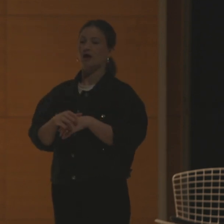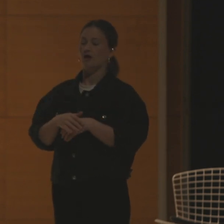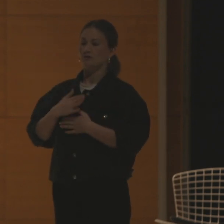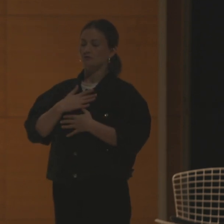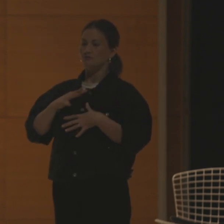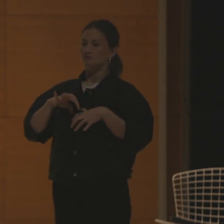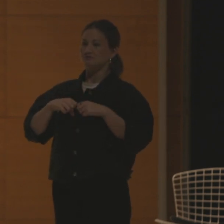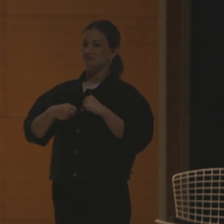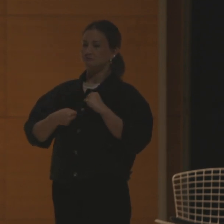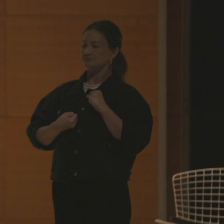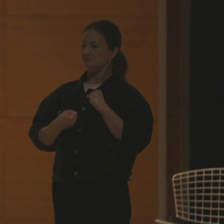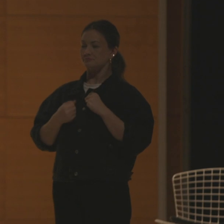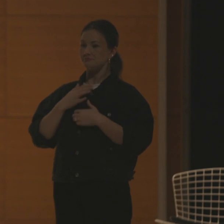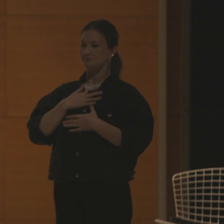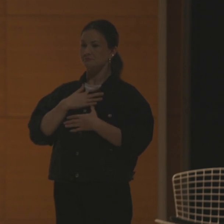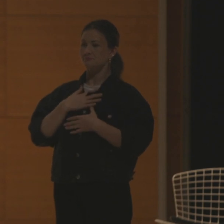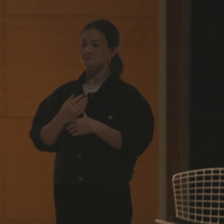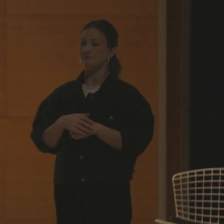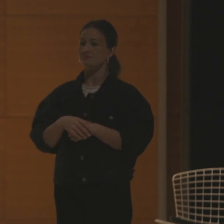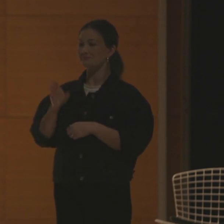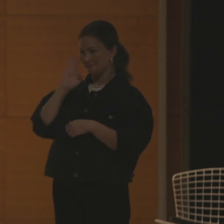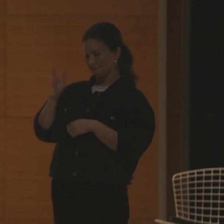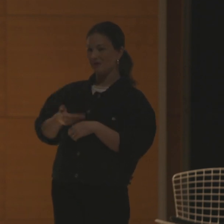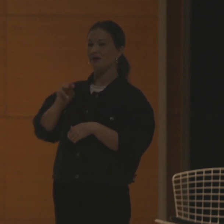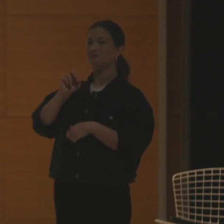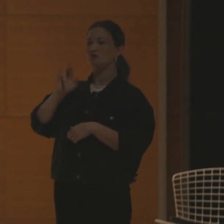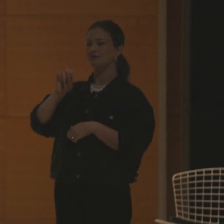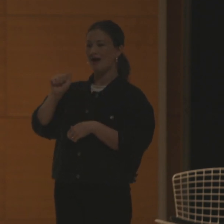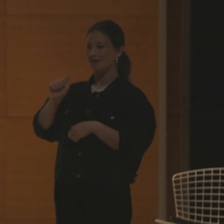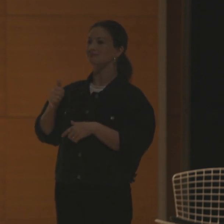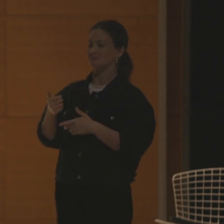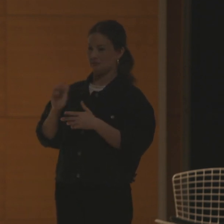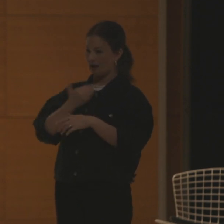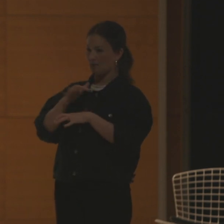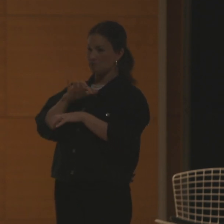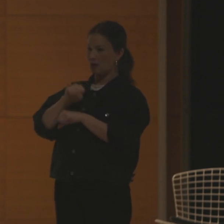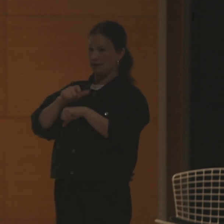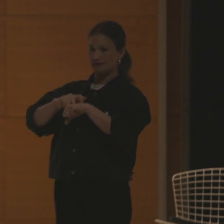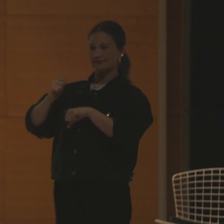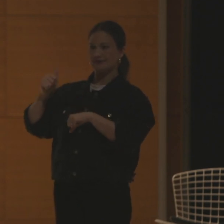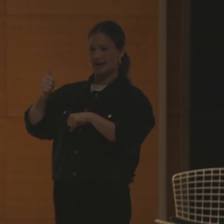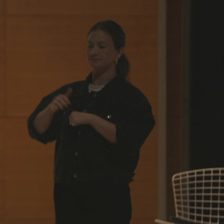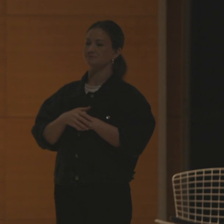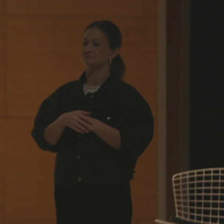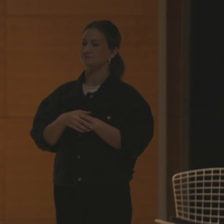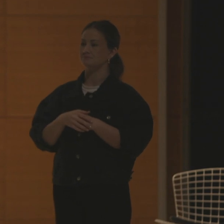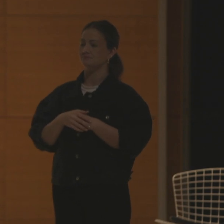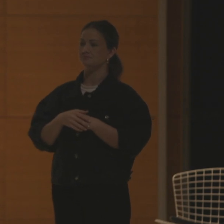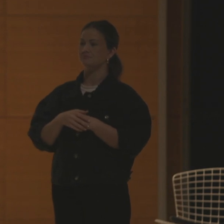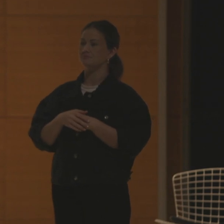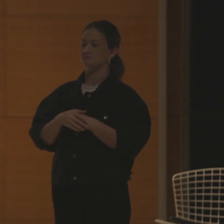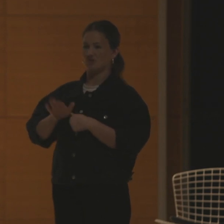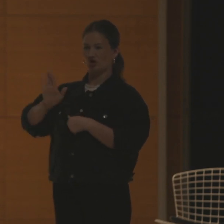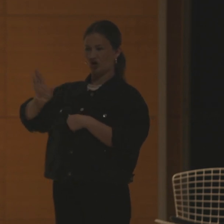to the boundary of skin. "Hi, I'm Marissa. We have 10 o'clock meeting." Her halting English, which I've